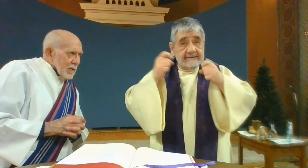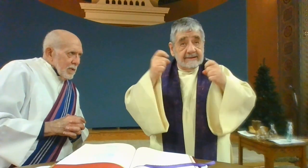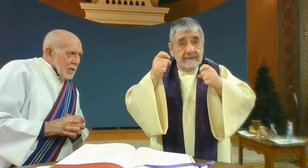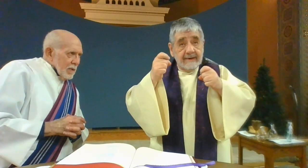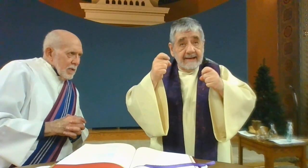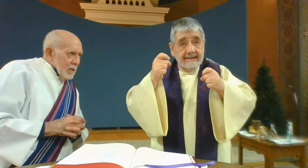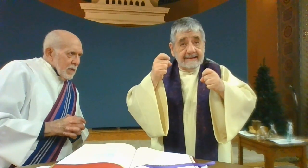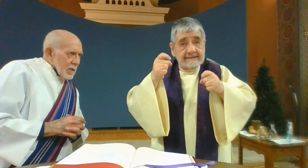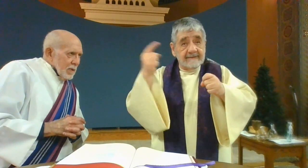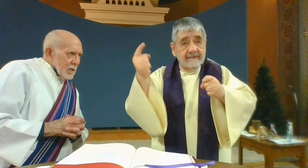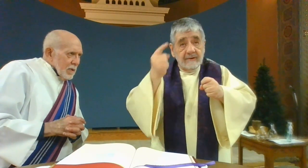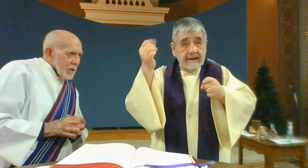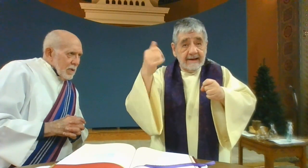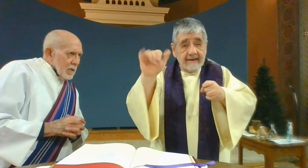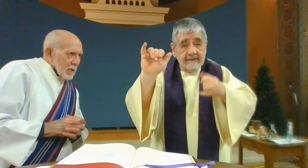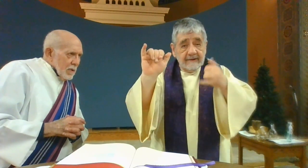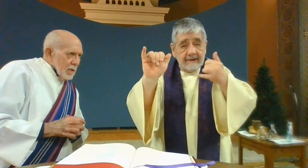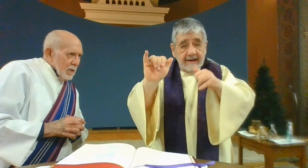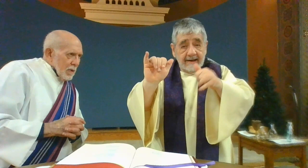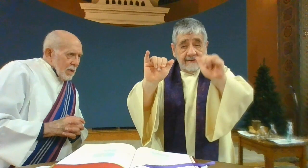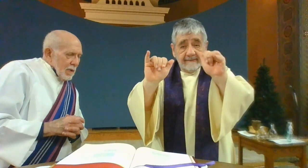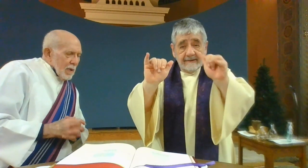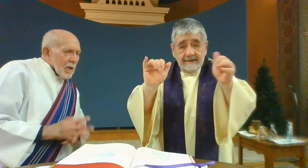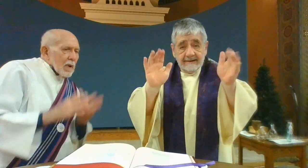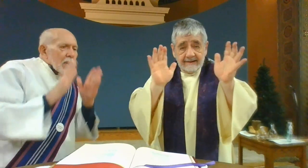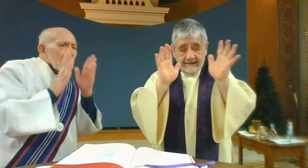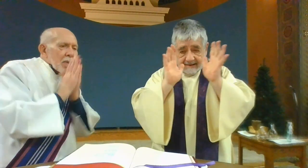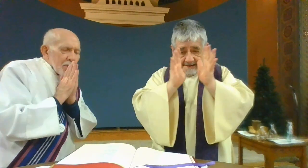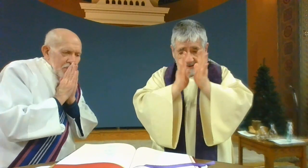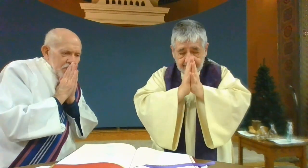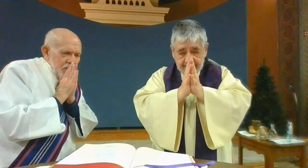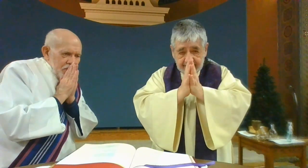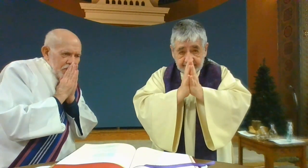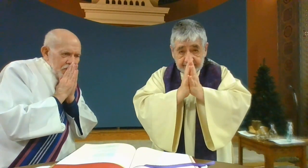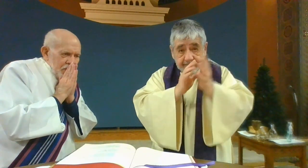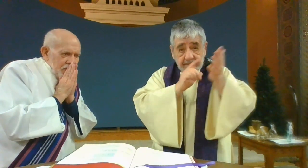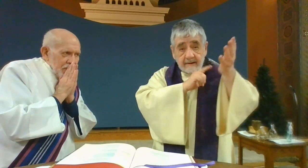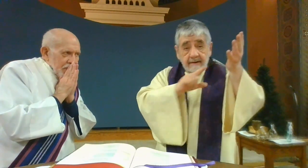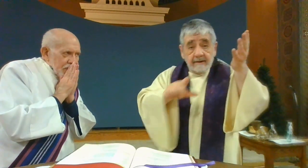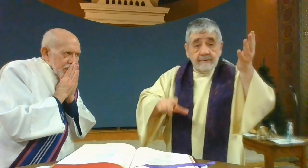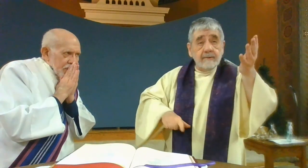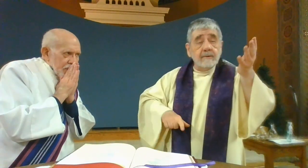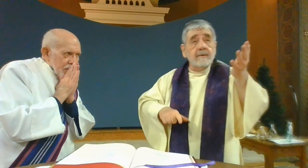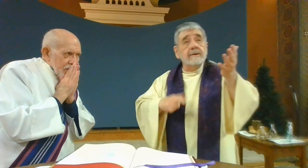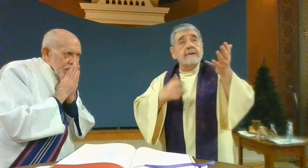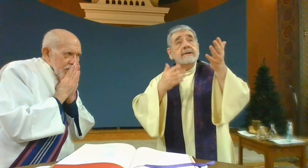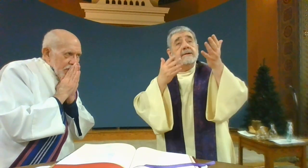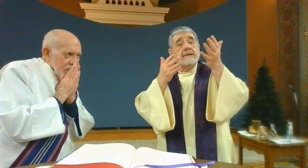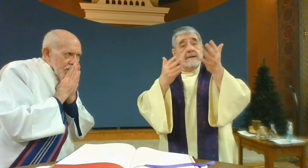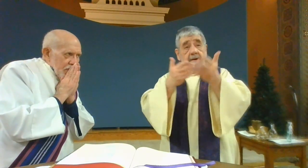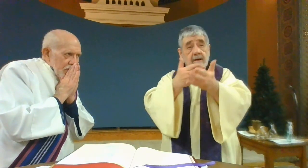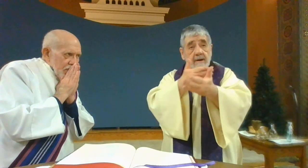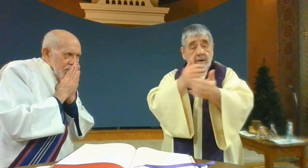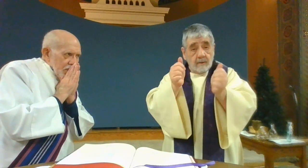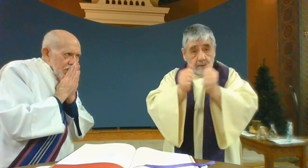Christ our Lord who lives and reigns with you forever and ever Amen The Lord